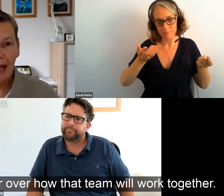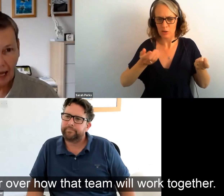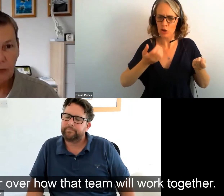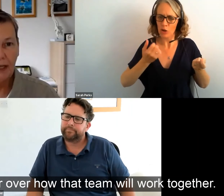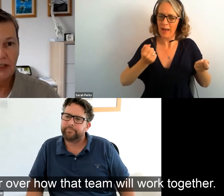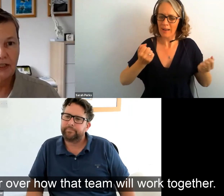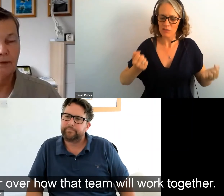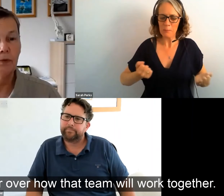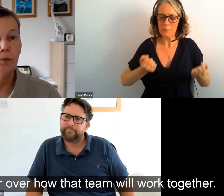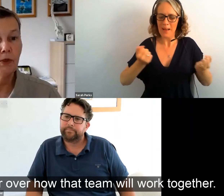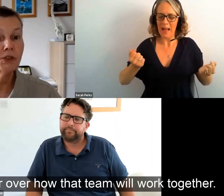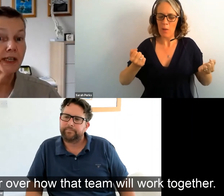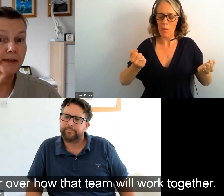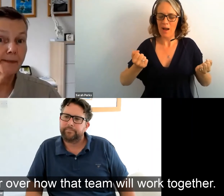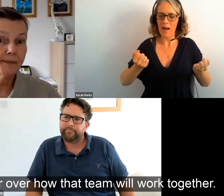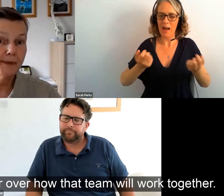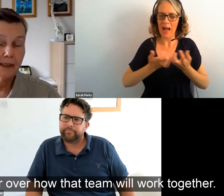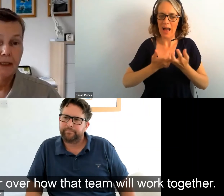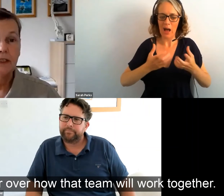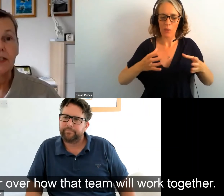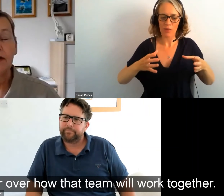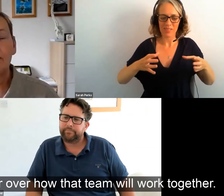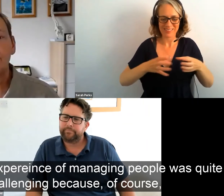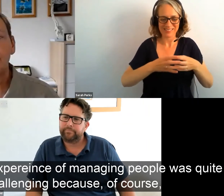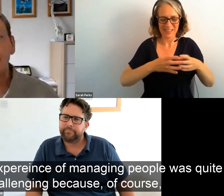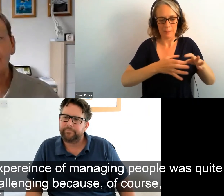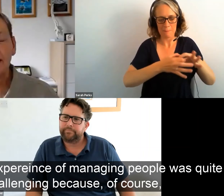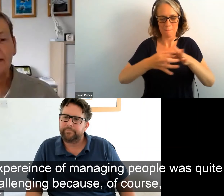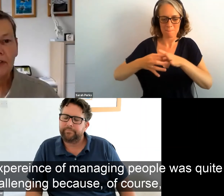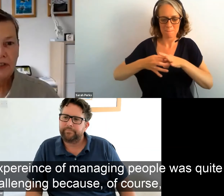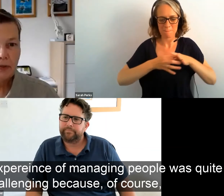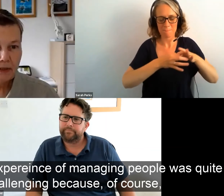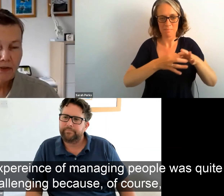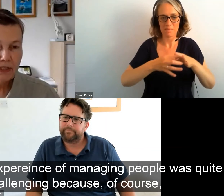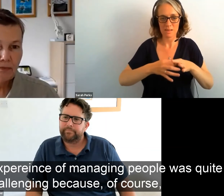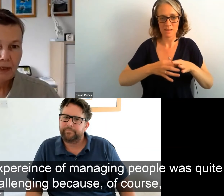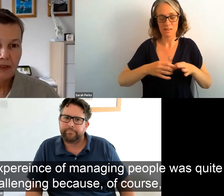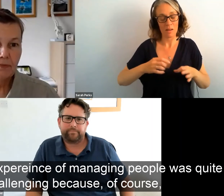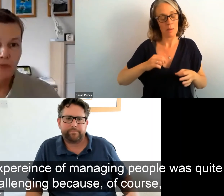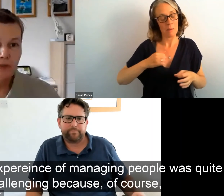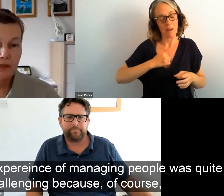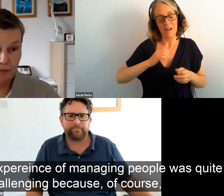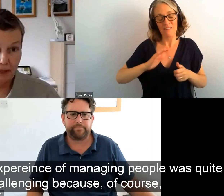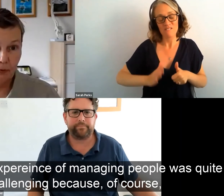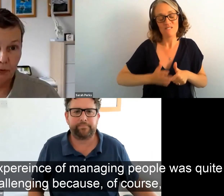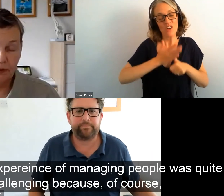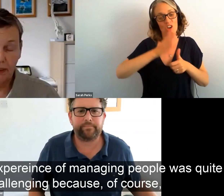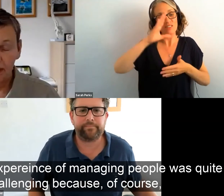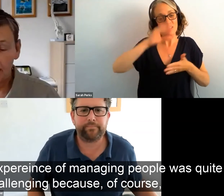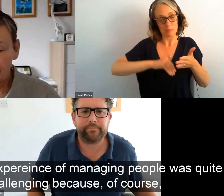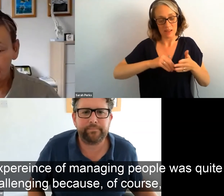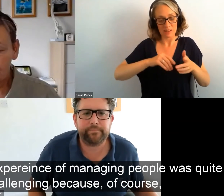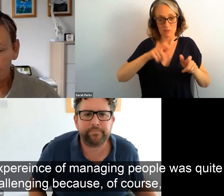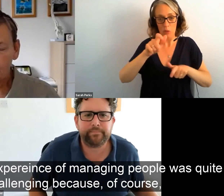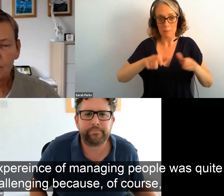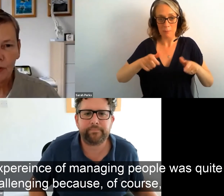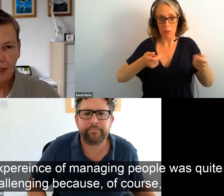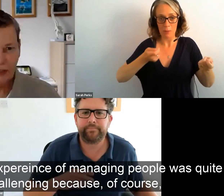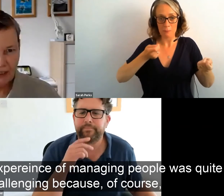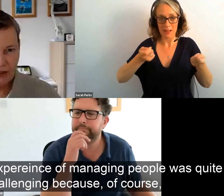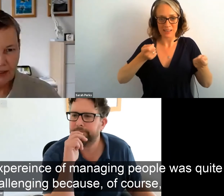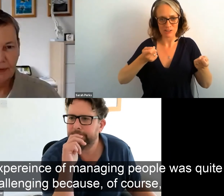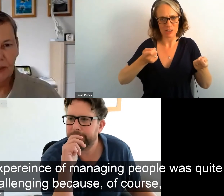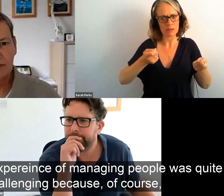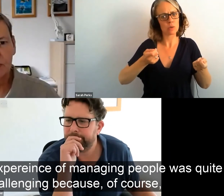power over how that team will work together. So my very first experience of management of people was